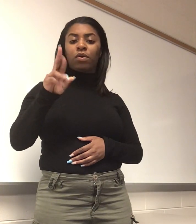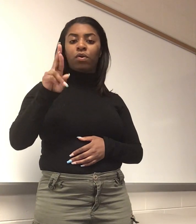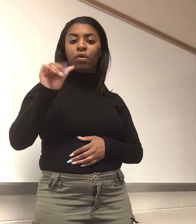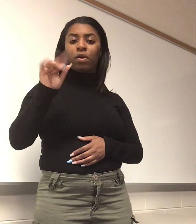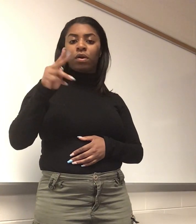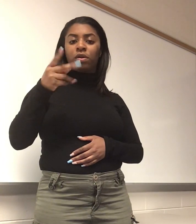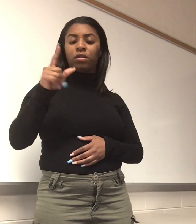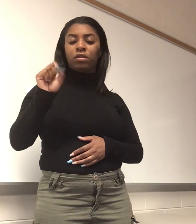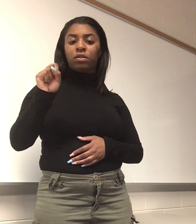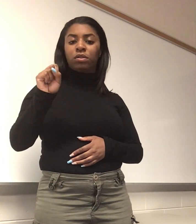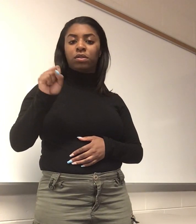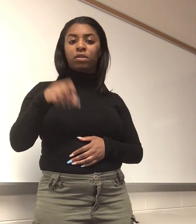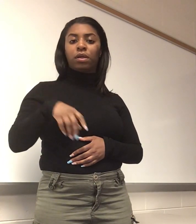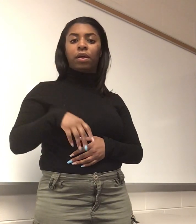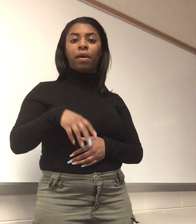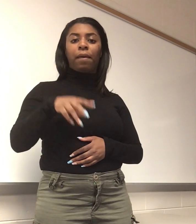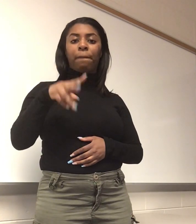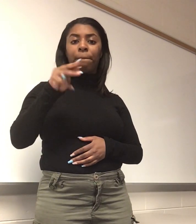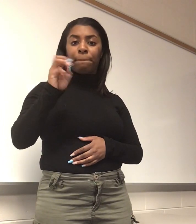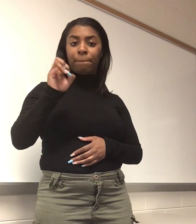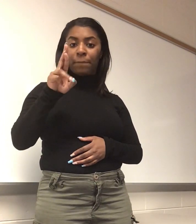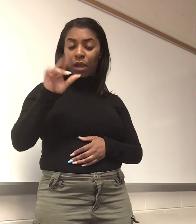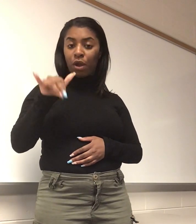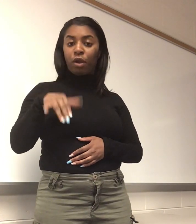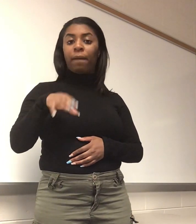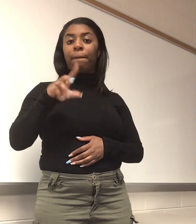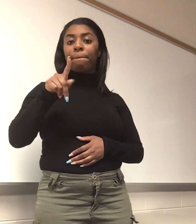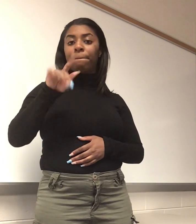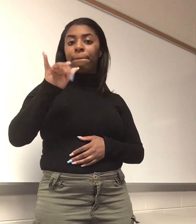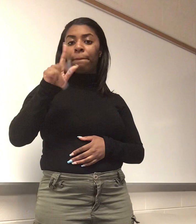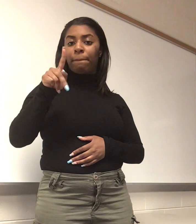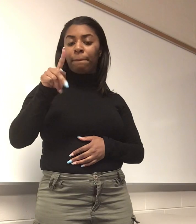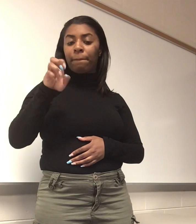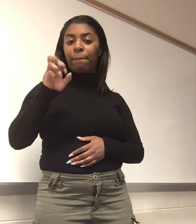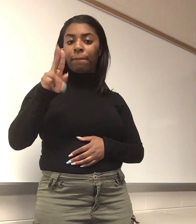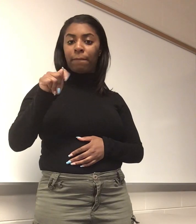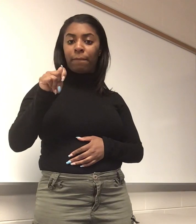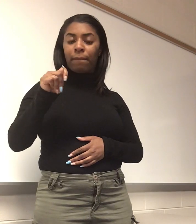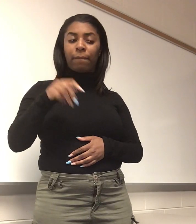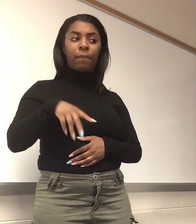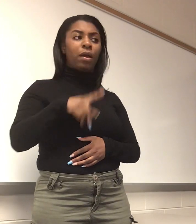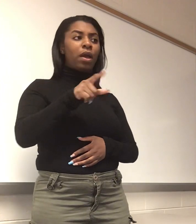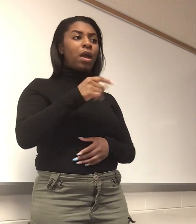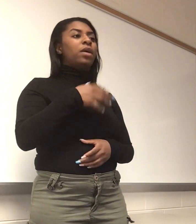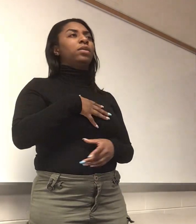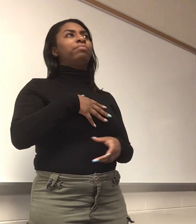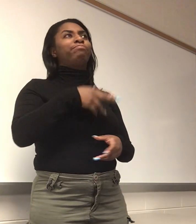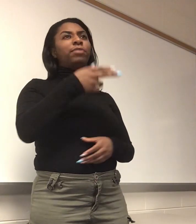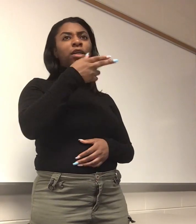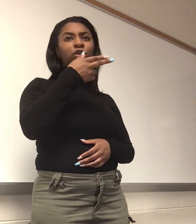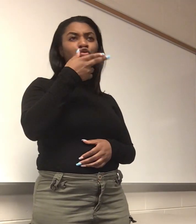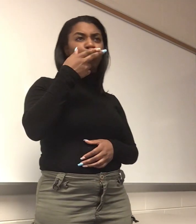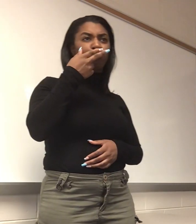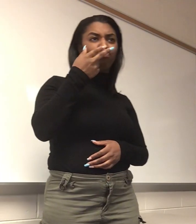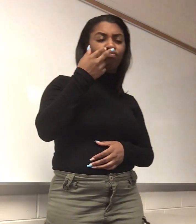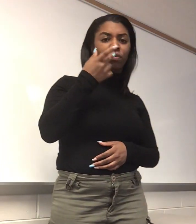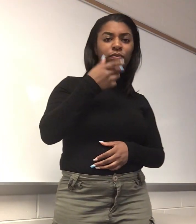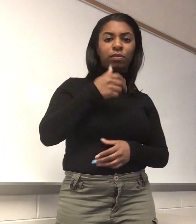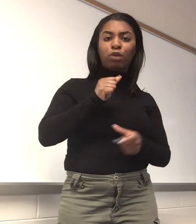movie, but then eventually when they're both like under stress, they both come through it in different ways. Absolutely. They bring the trees, right? They bring the ents.